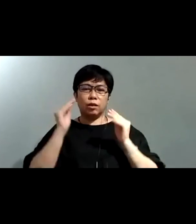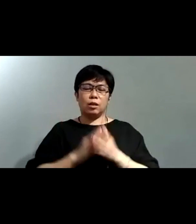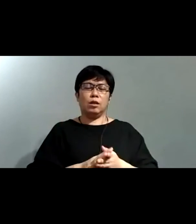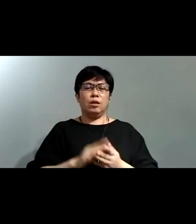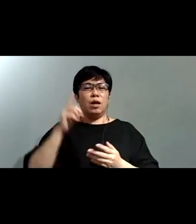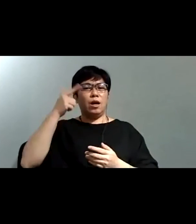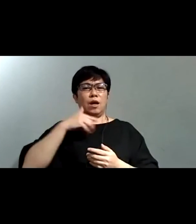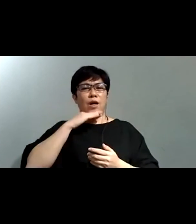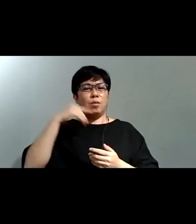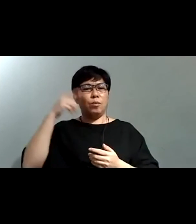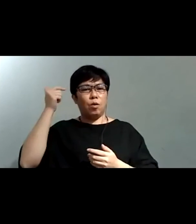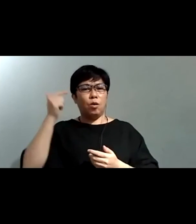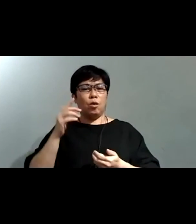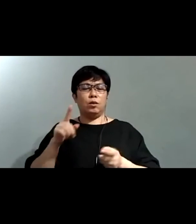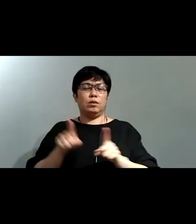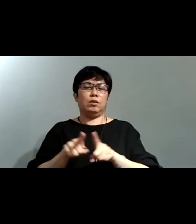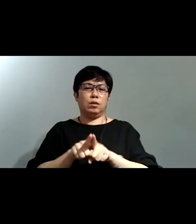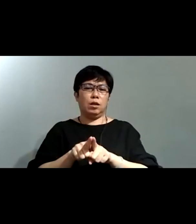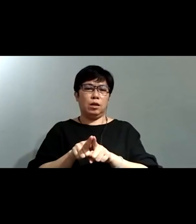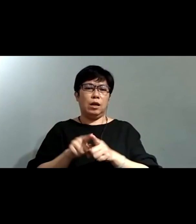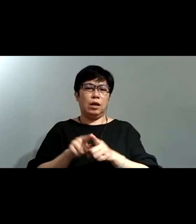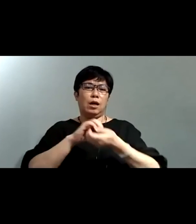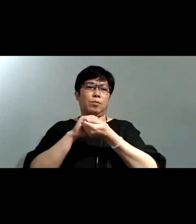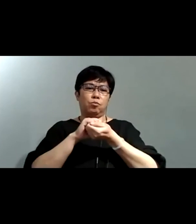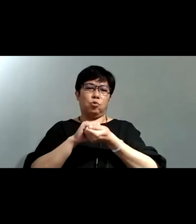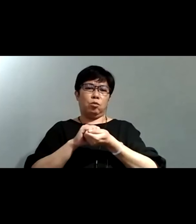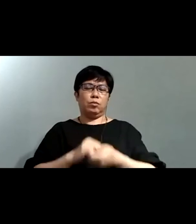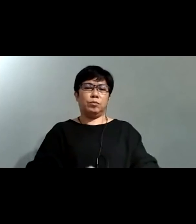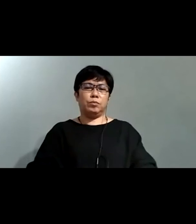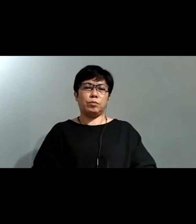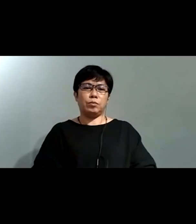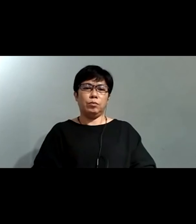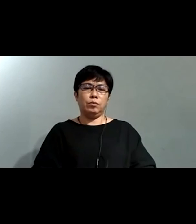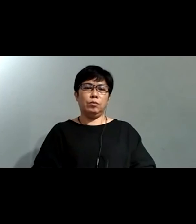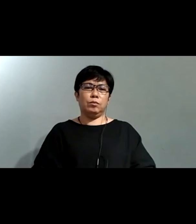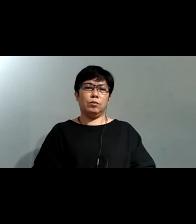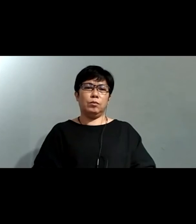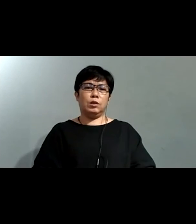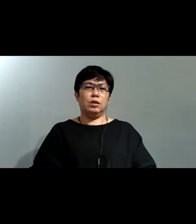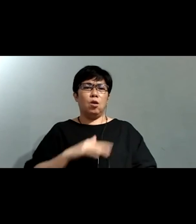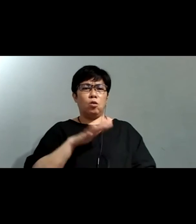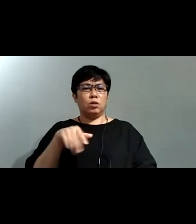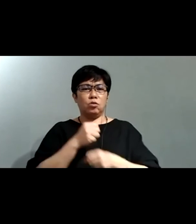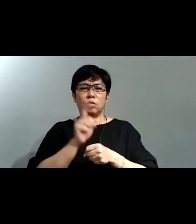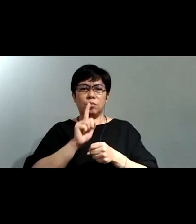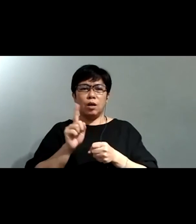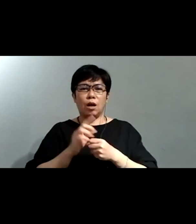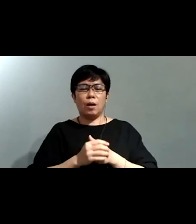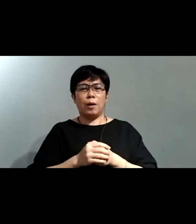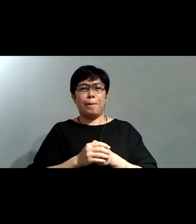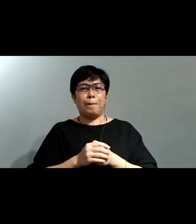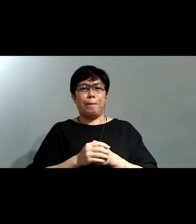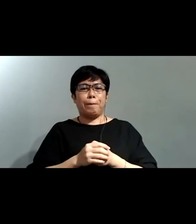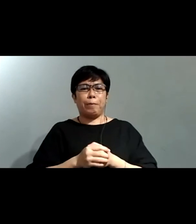cooperation. So what we have done is that the project, we call it as